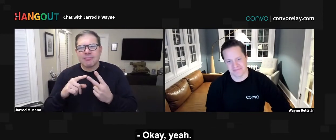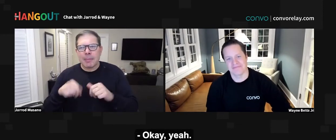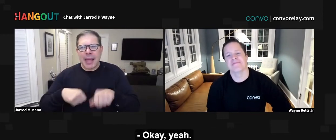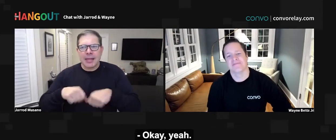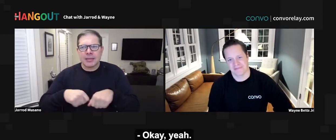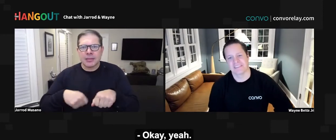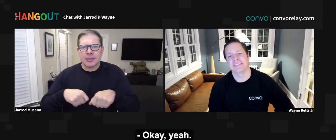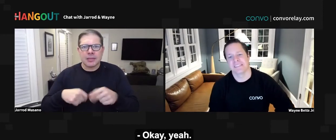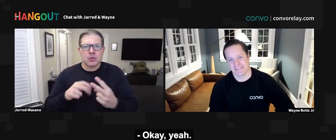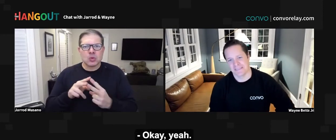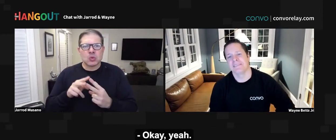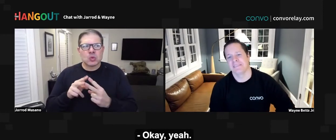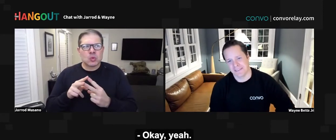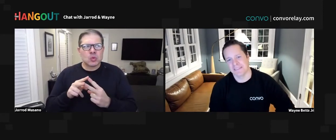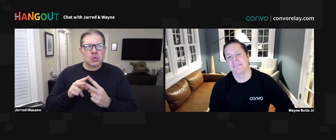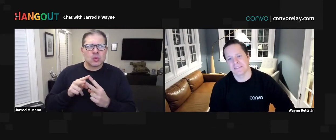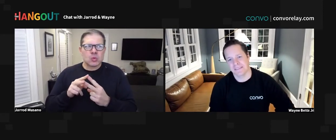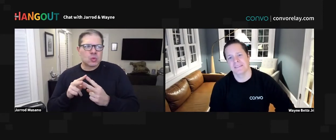yeah, Okay. and Yeah.